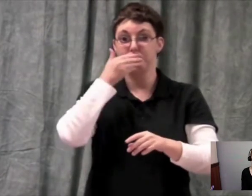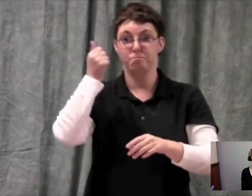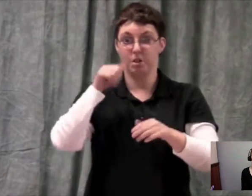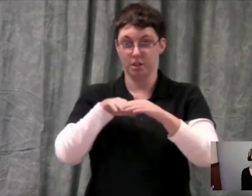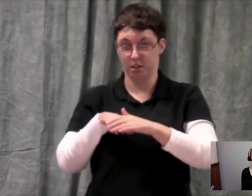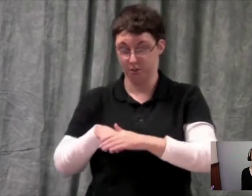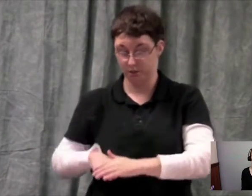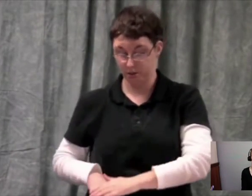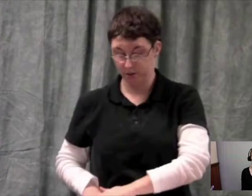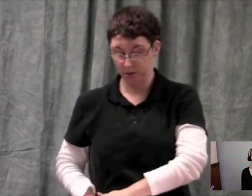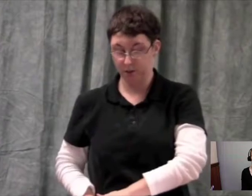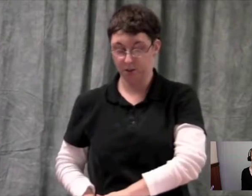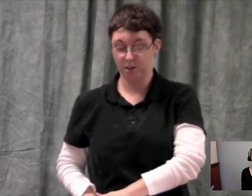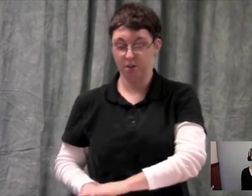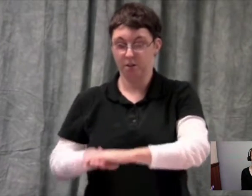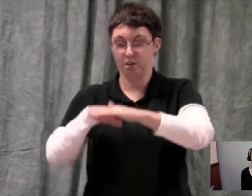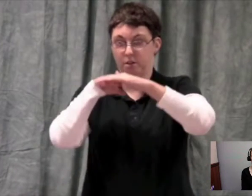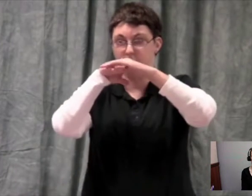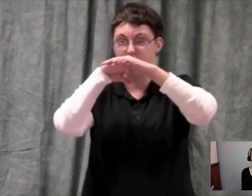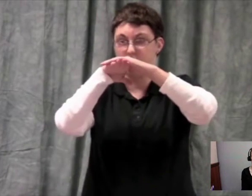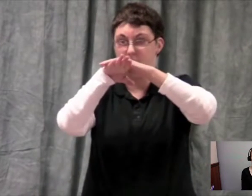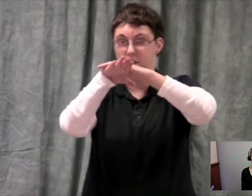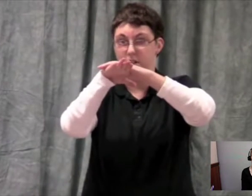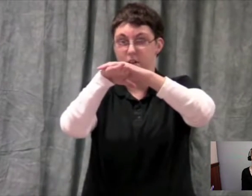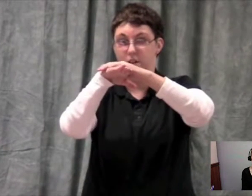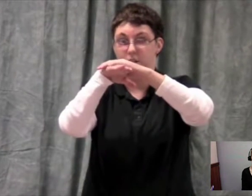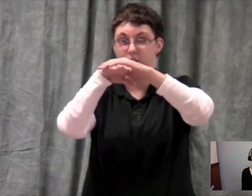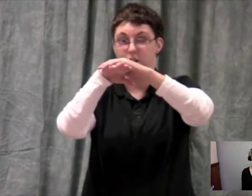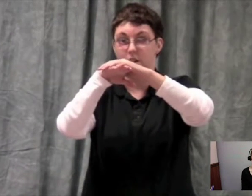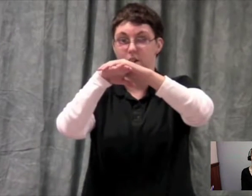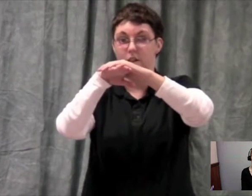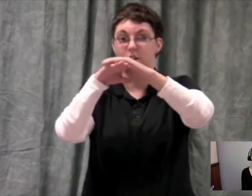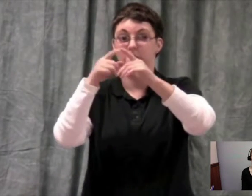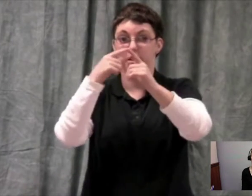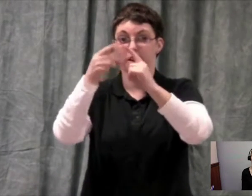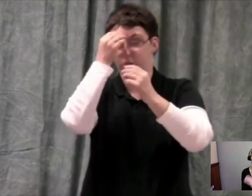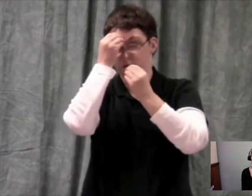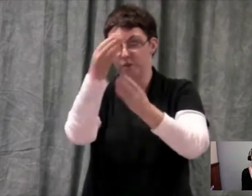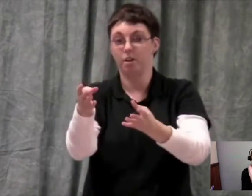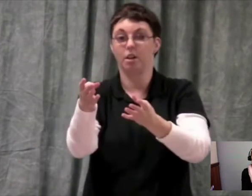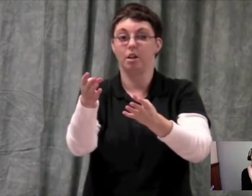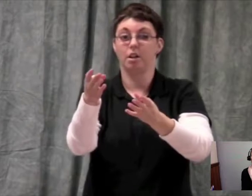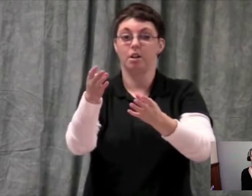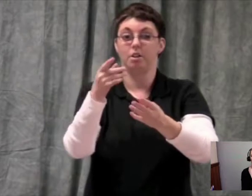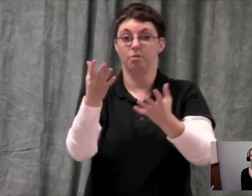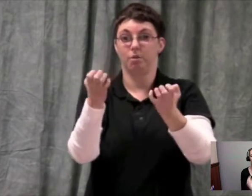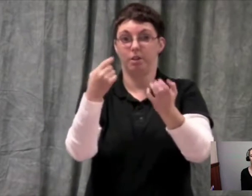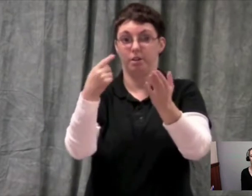For the third tip, if you're trying to get the deafblind person's attention, you will put your hand under theirs and lift it up. That will let the deafblind person